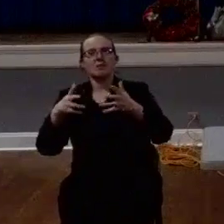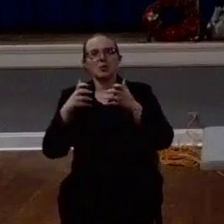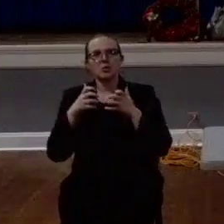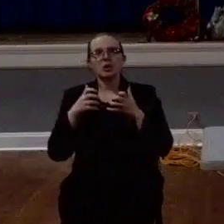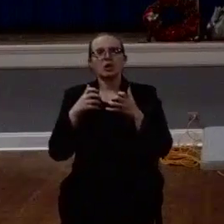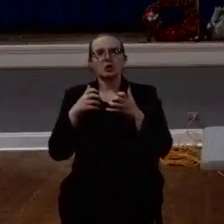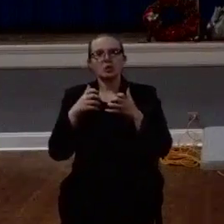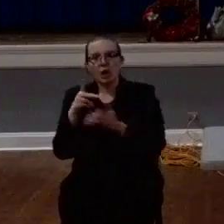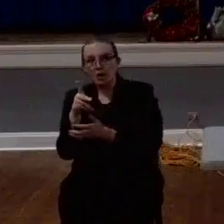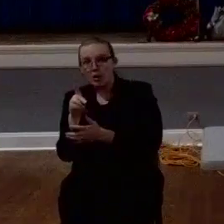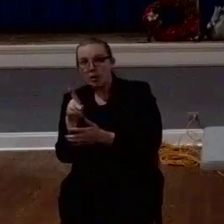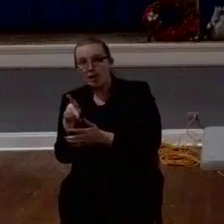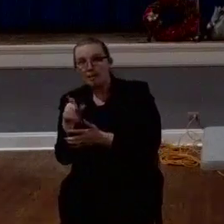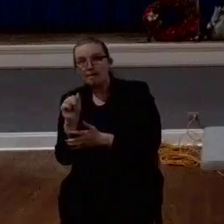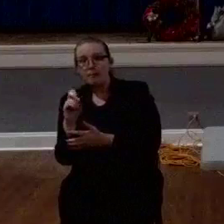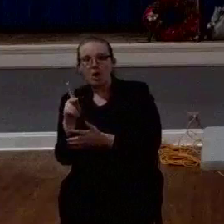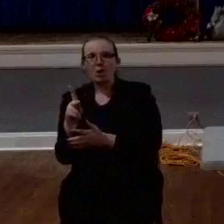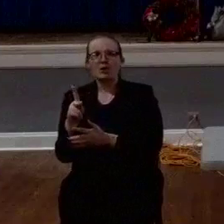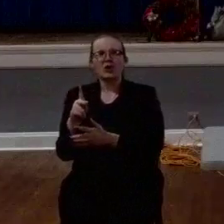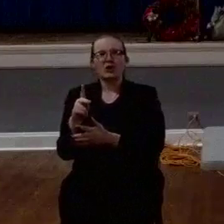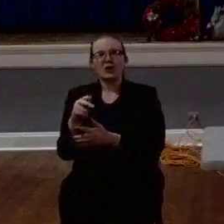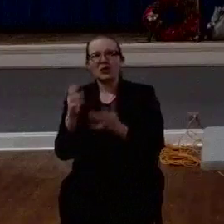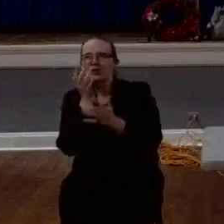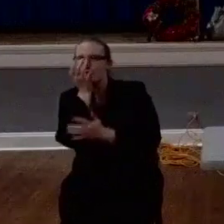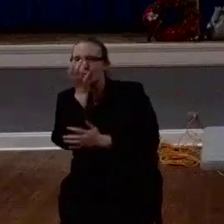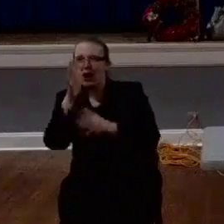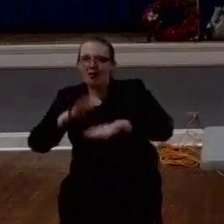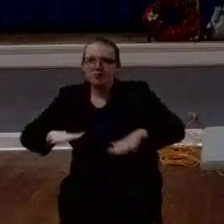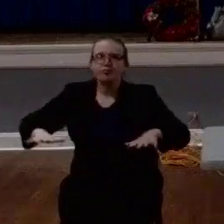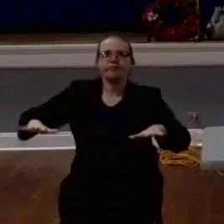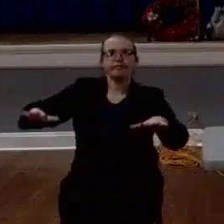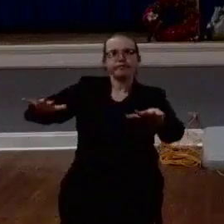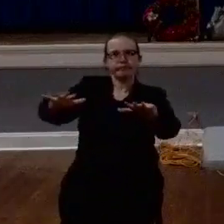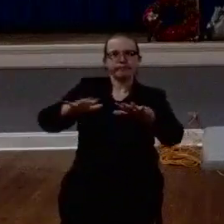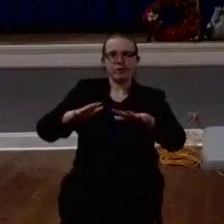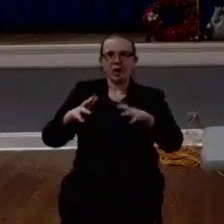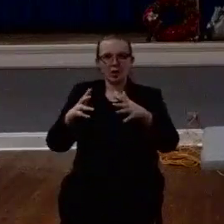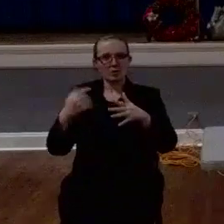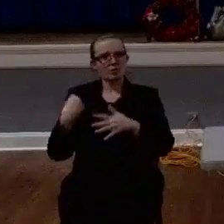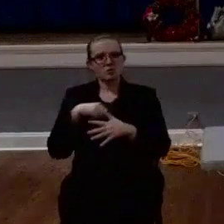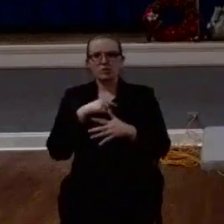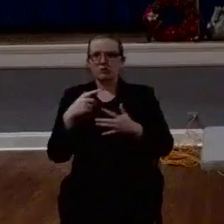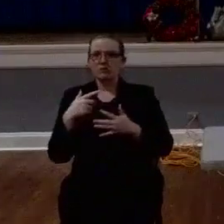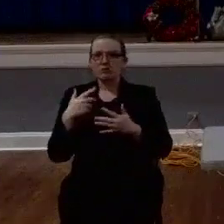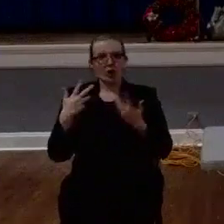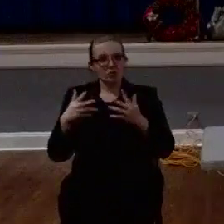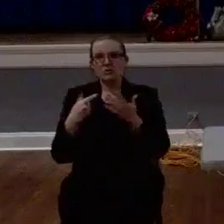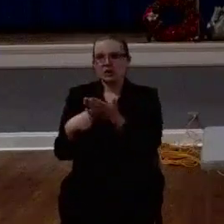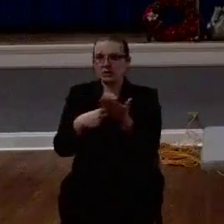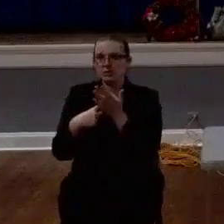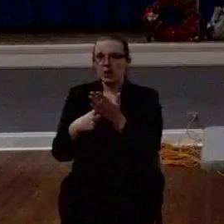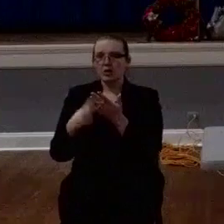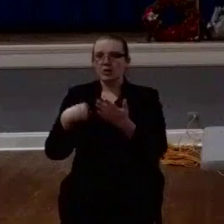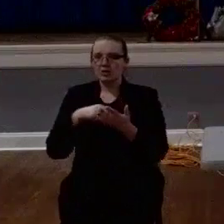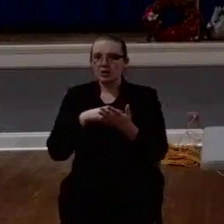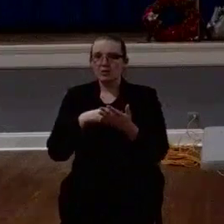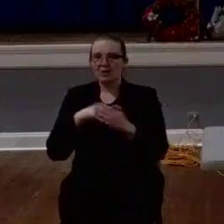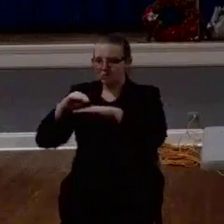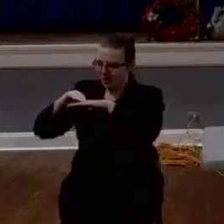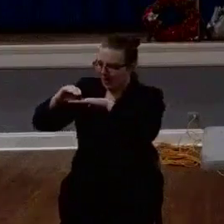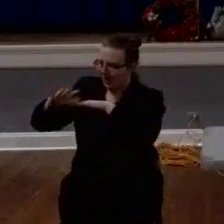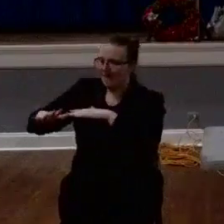park aspects, that green space, the kind of green lung that we talk about, that we can take back into the neighborhood and be